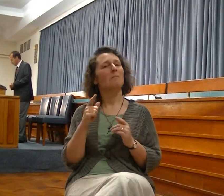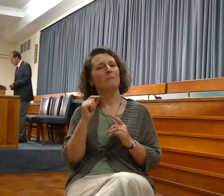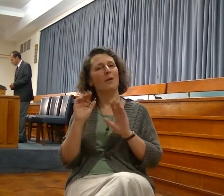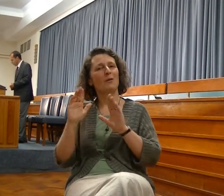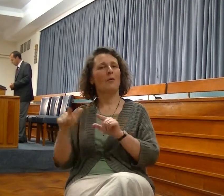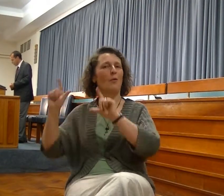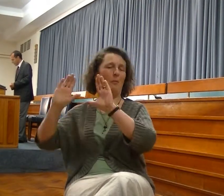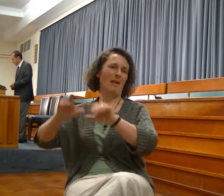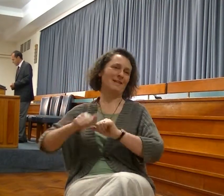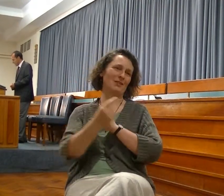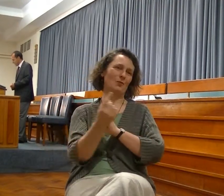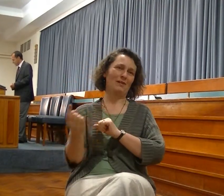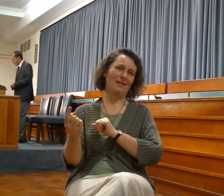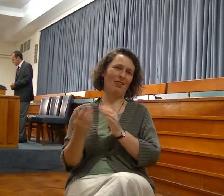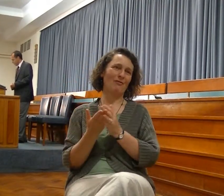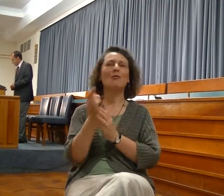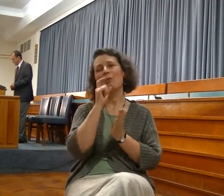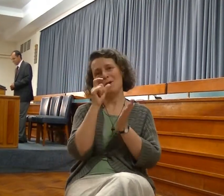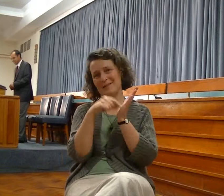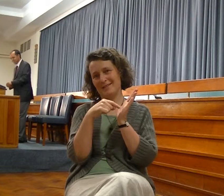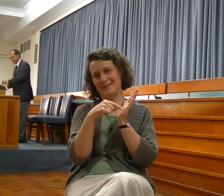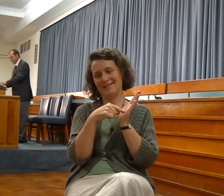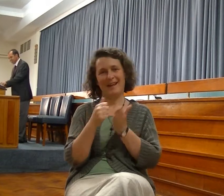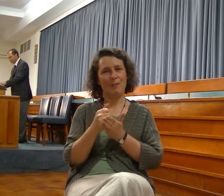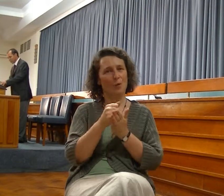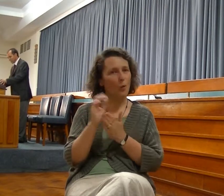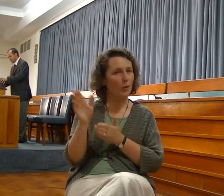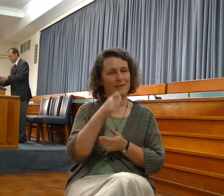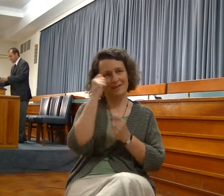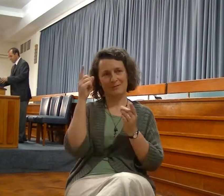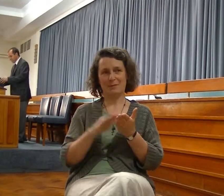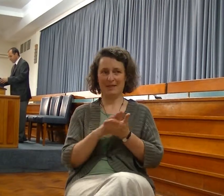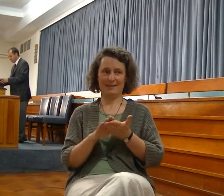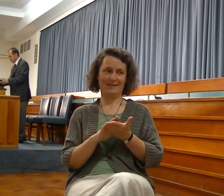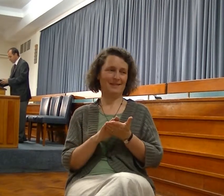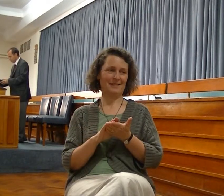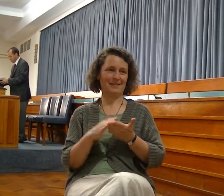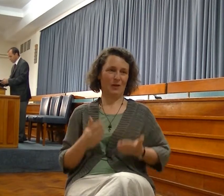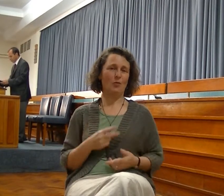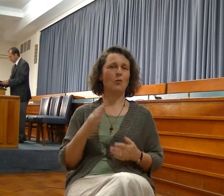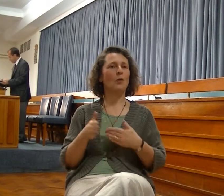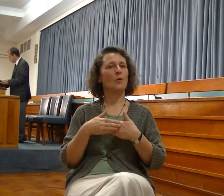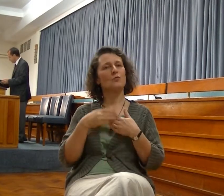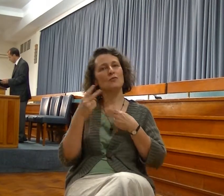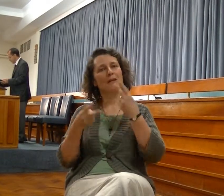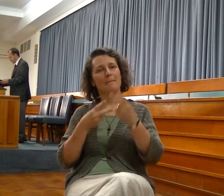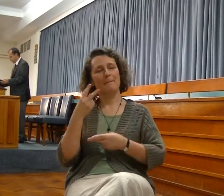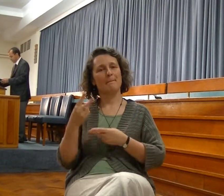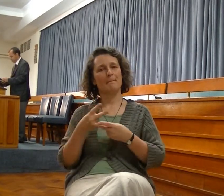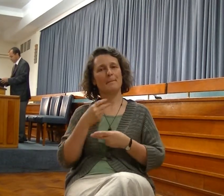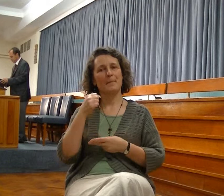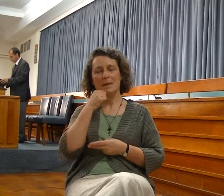Lord bless his word into our lives and grant us all understanding. Let's close by singing hymn number